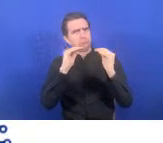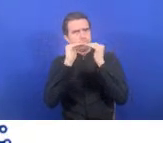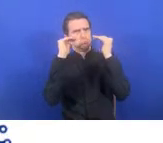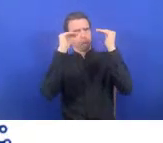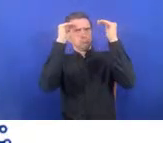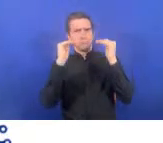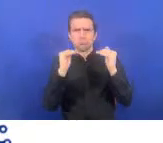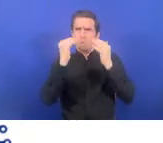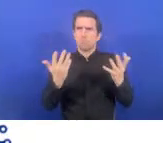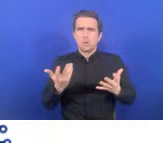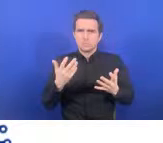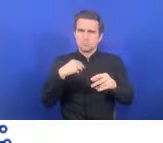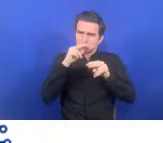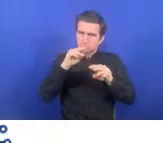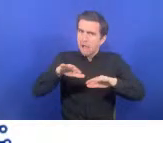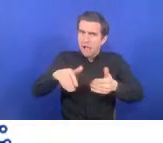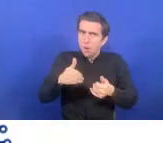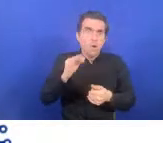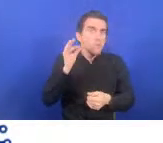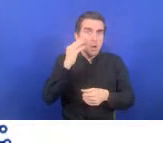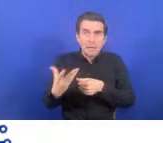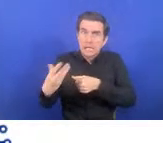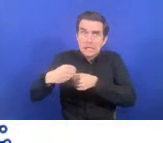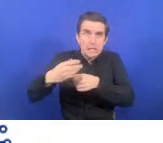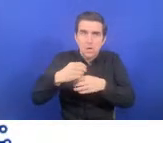to economic empowerment?